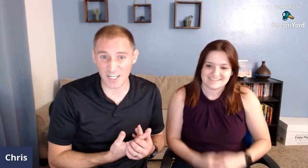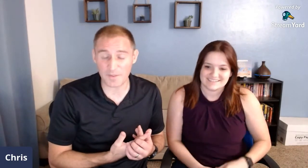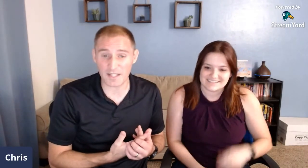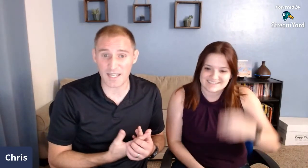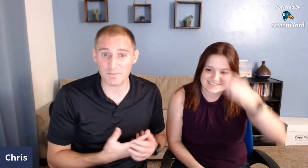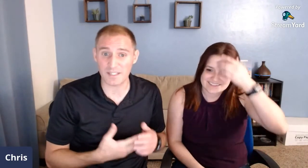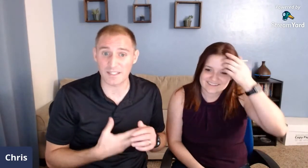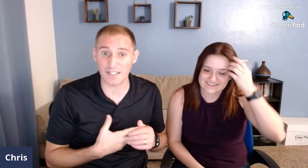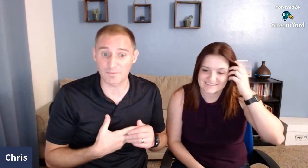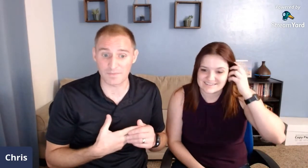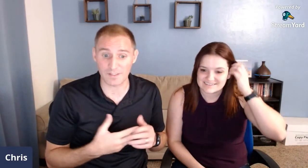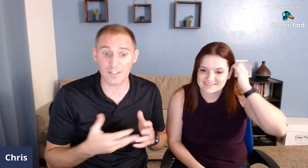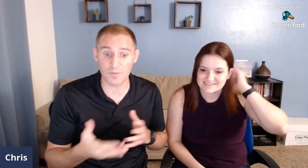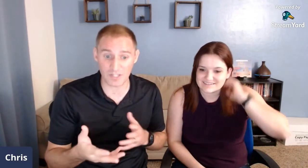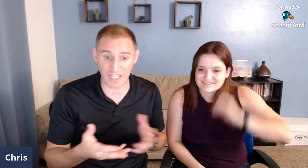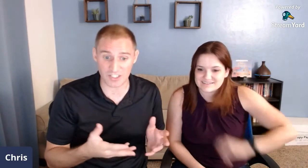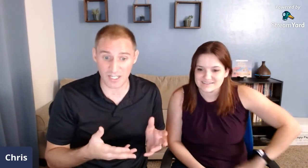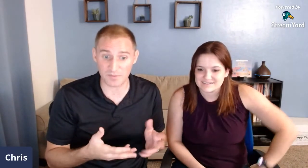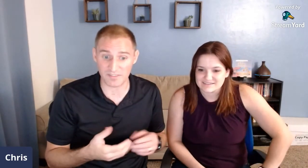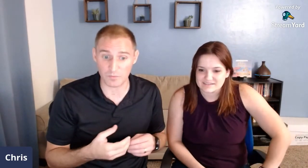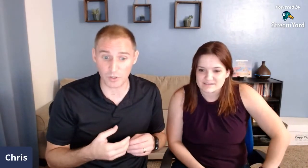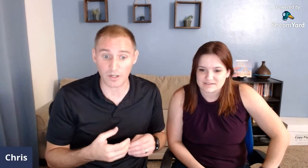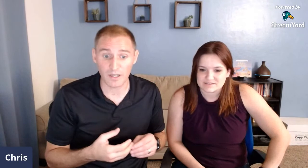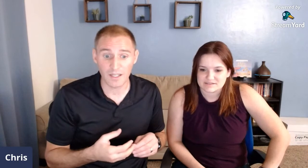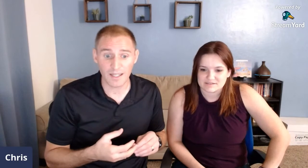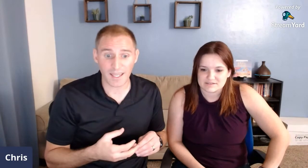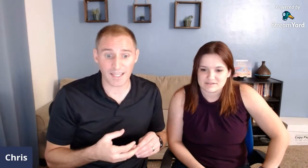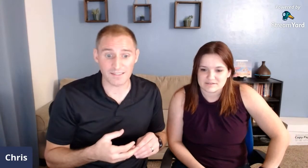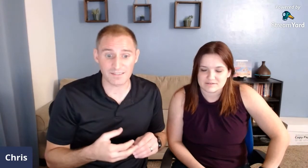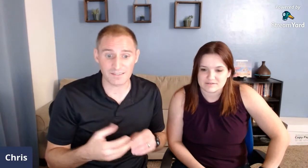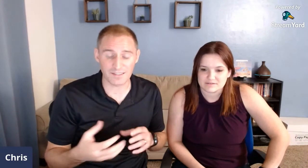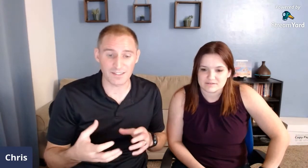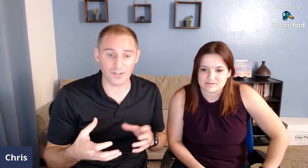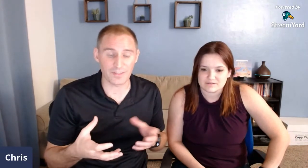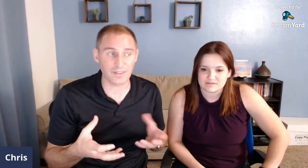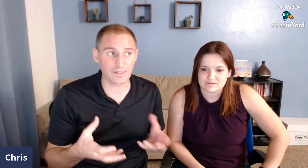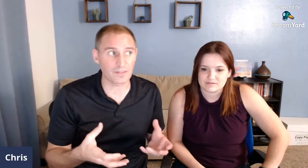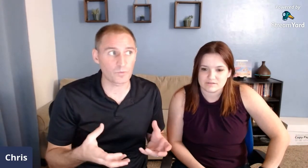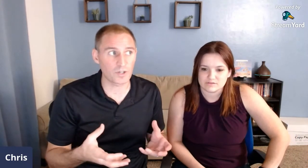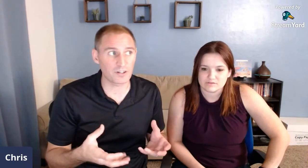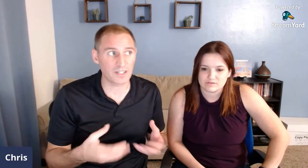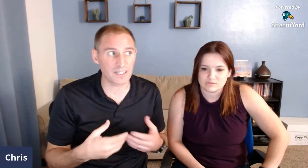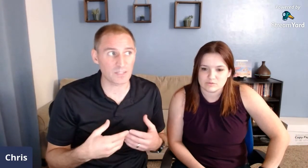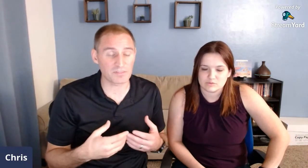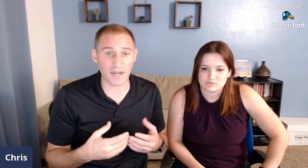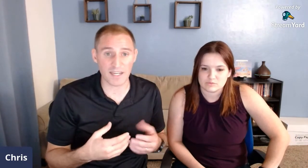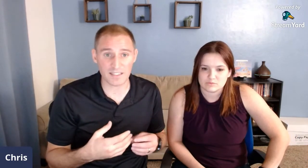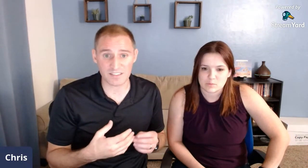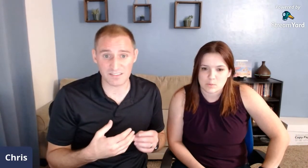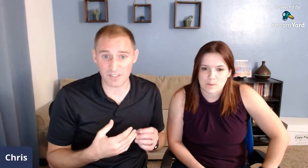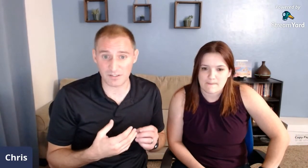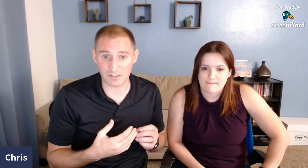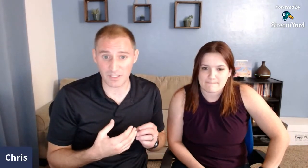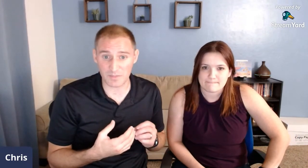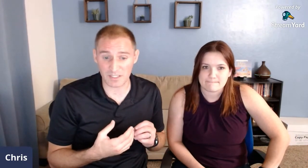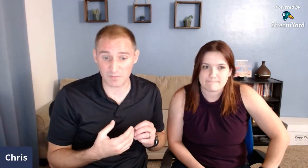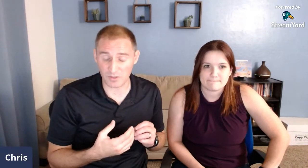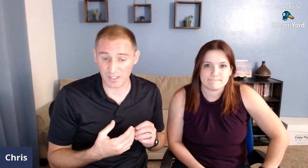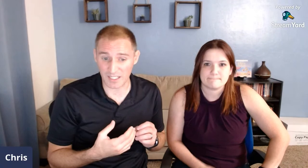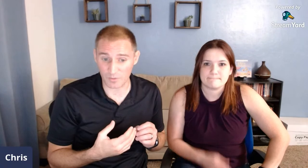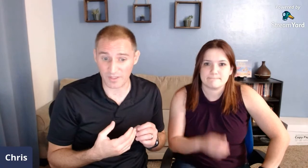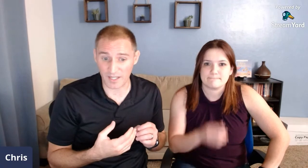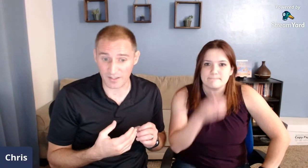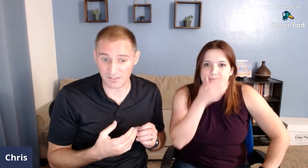videos can help a lot, but communication helps even more. And, where you're going to get the most mileage is when you're going to